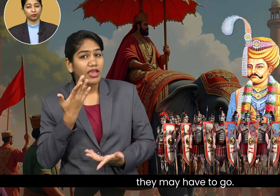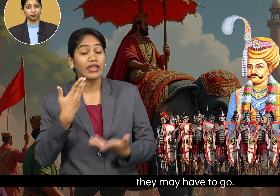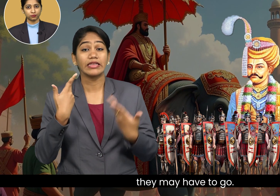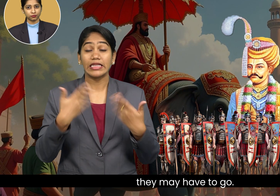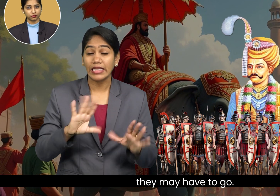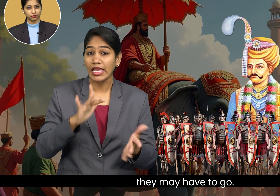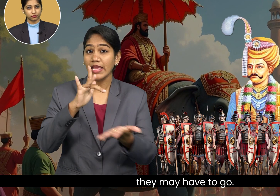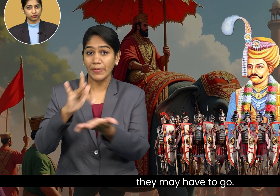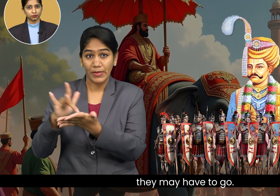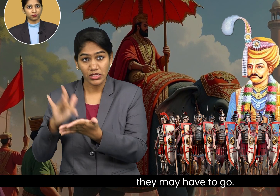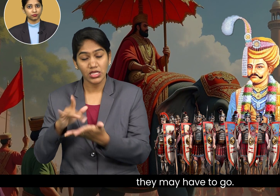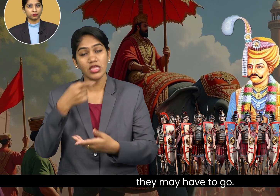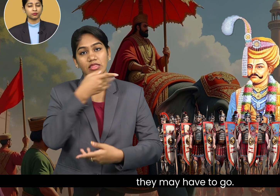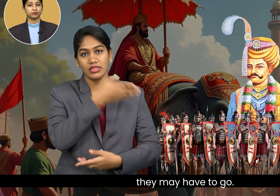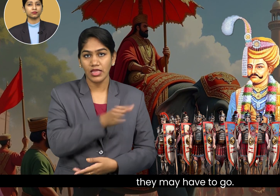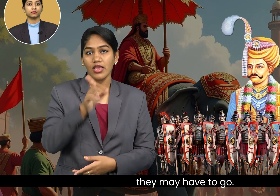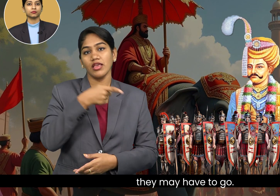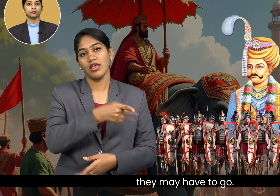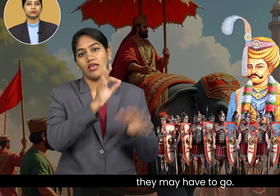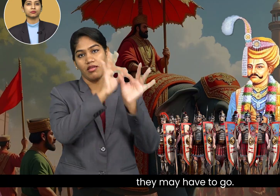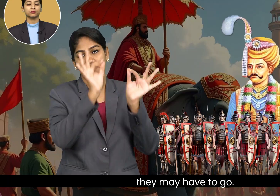go.